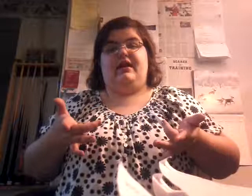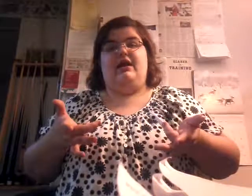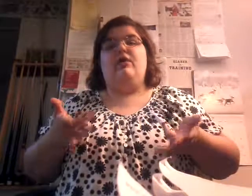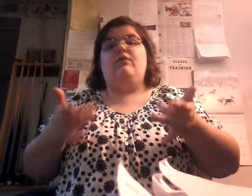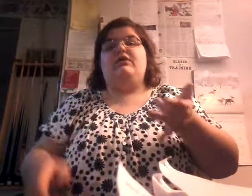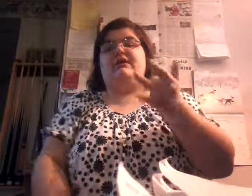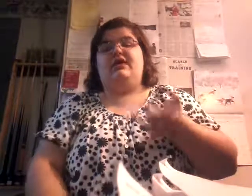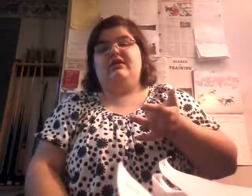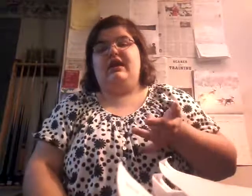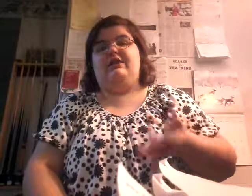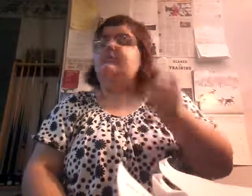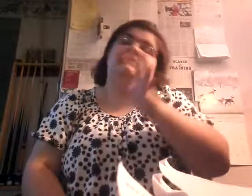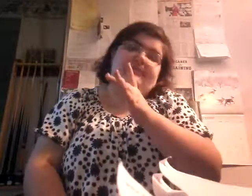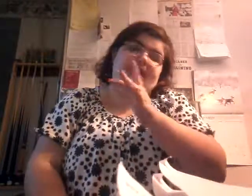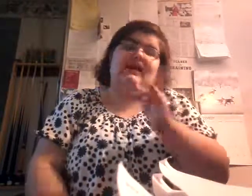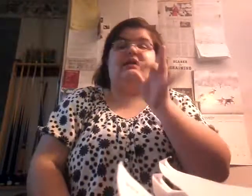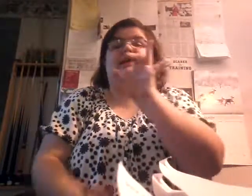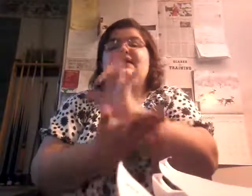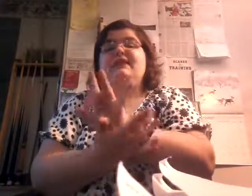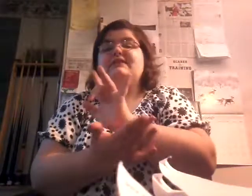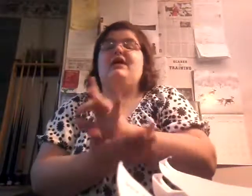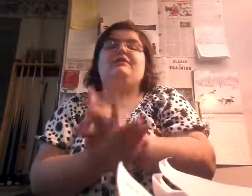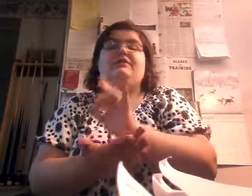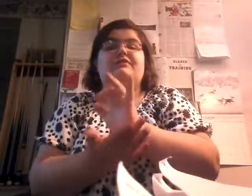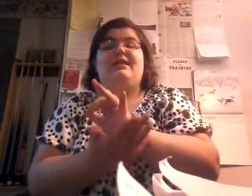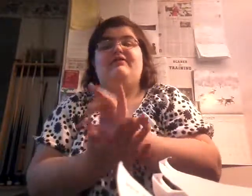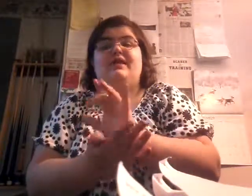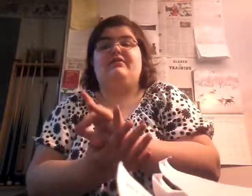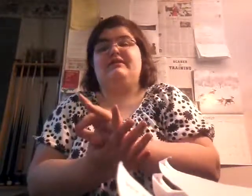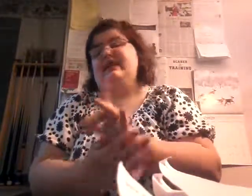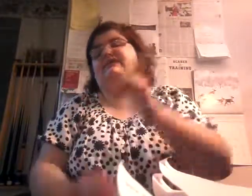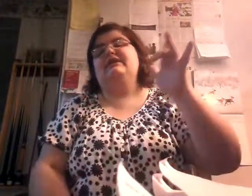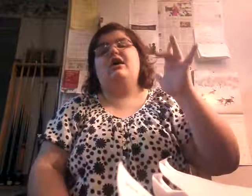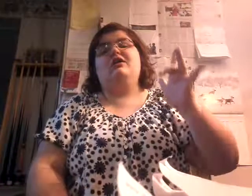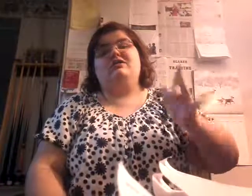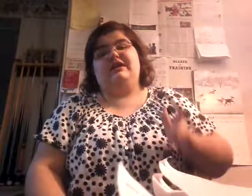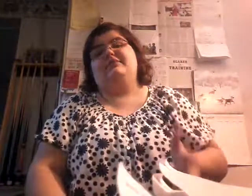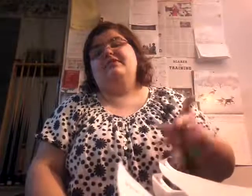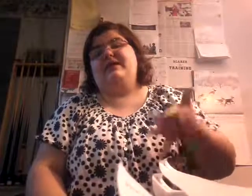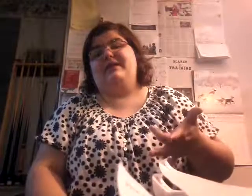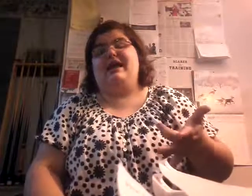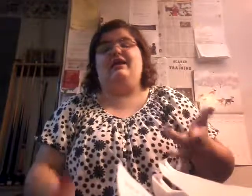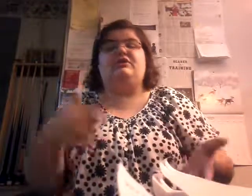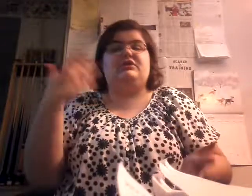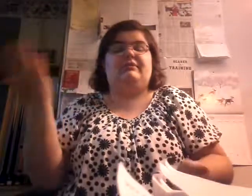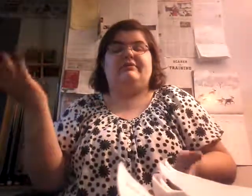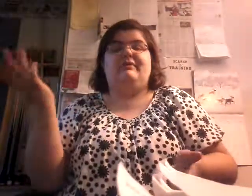right? Well, you take your hand, most dominant hand. In my case, I always use my left hand for my signs. So you take your most dominant hand. Usually most people use